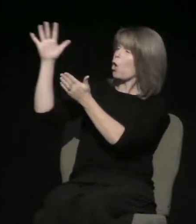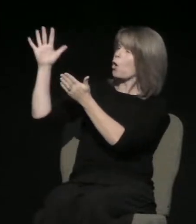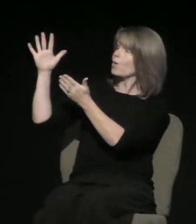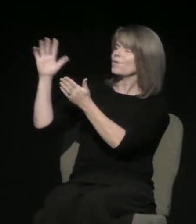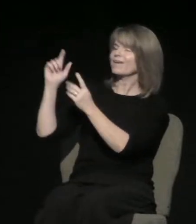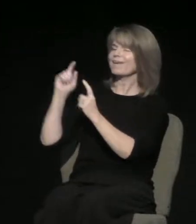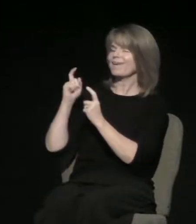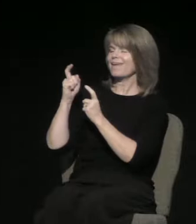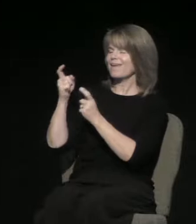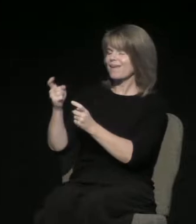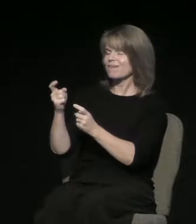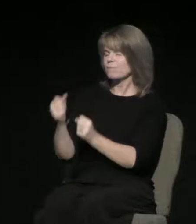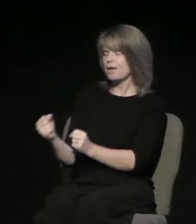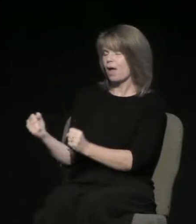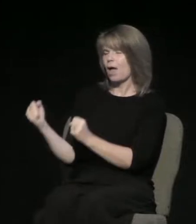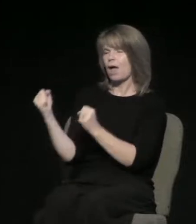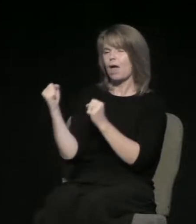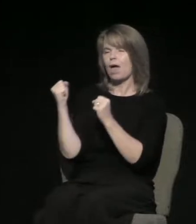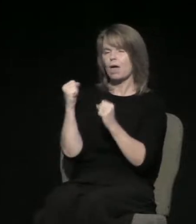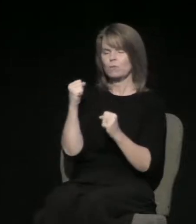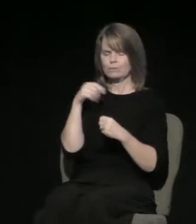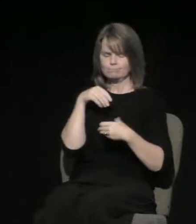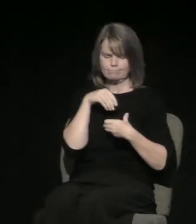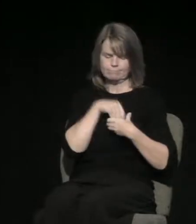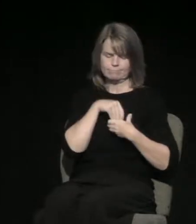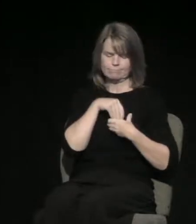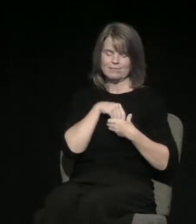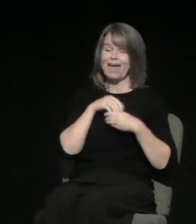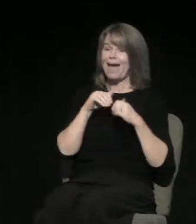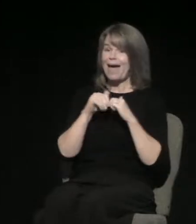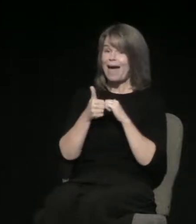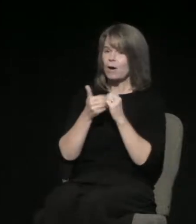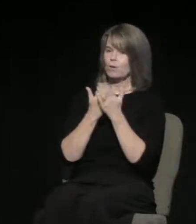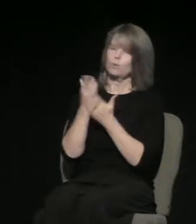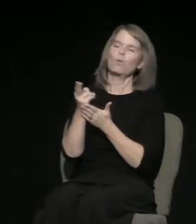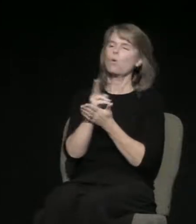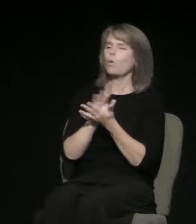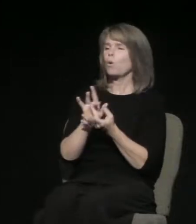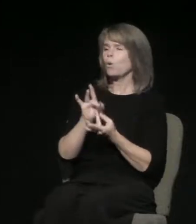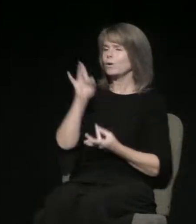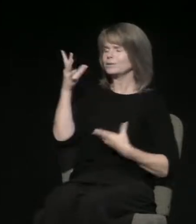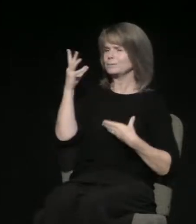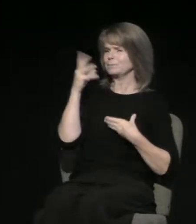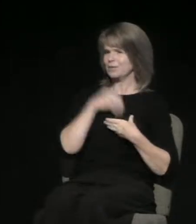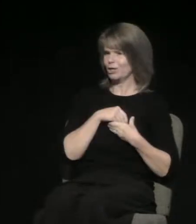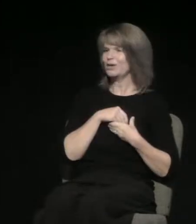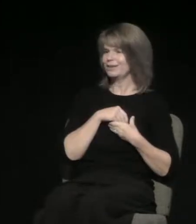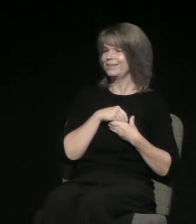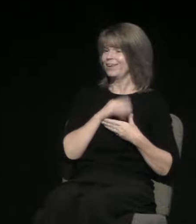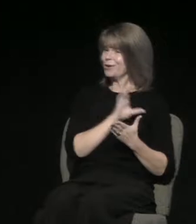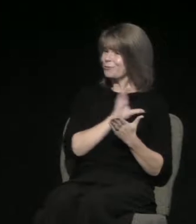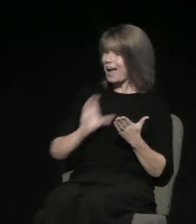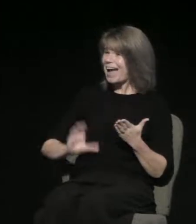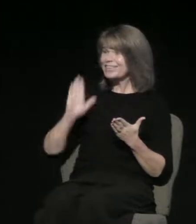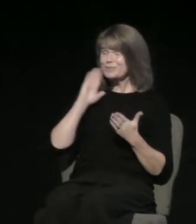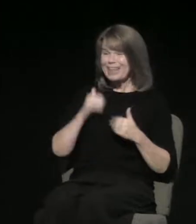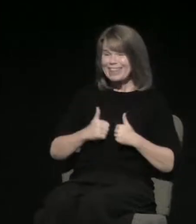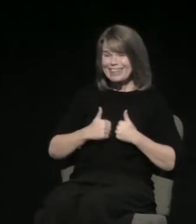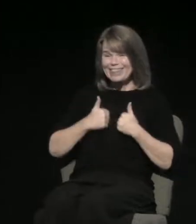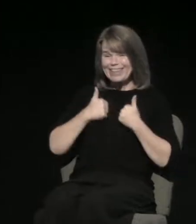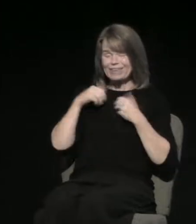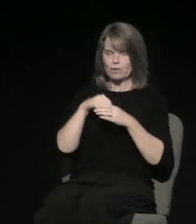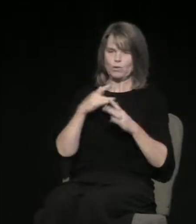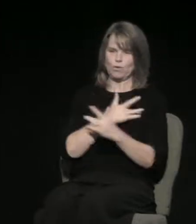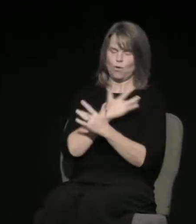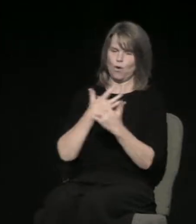empower you With inner strength Through his spirit And then Christ Will make his home In your hearts As you trust